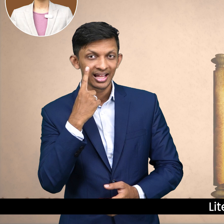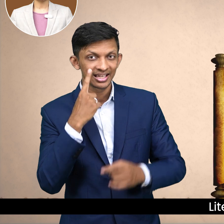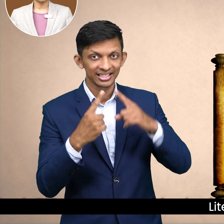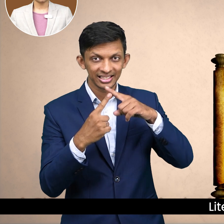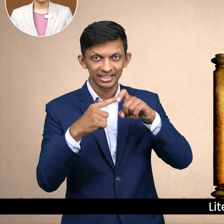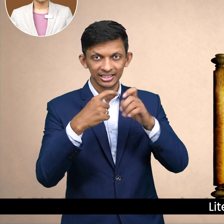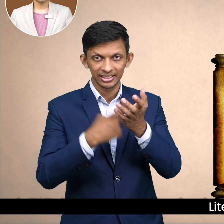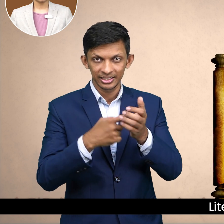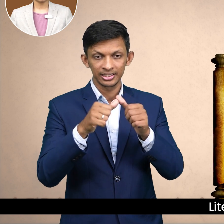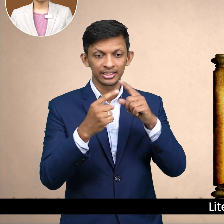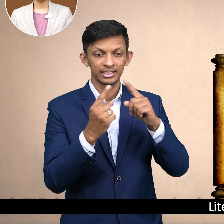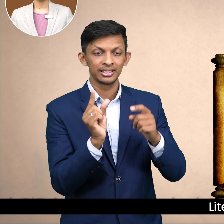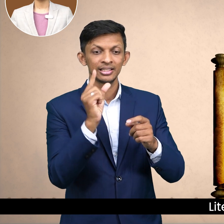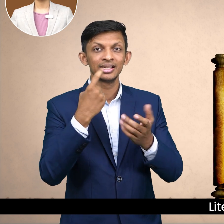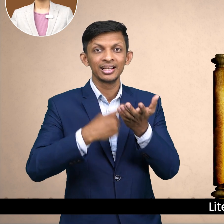Literature.